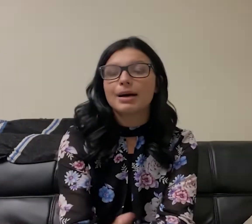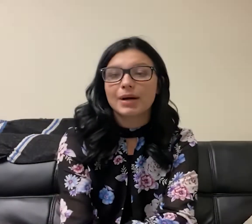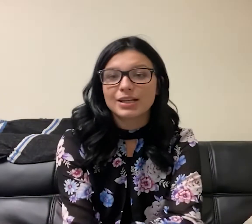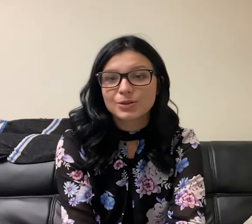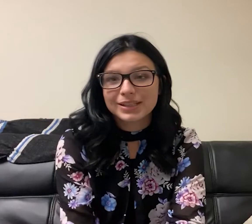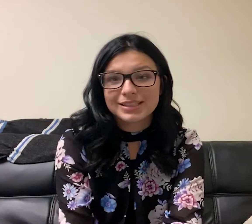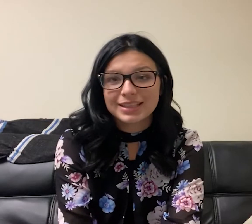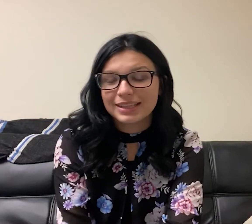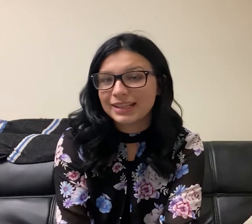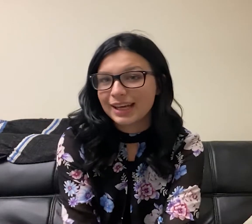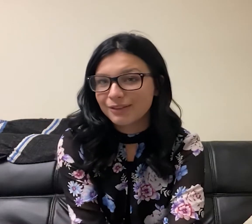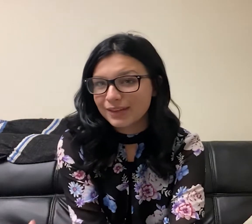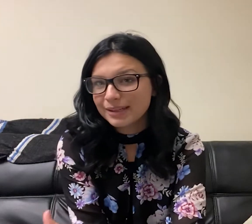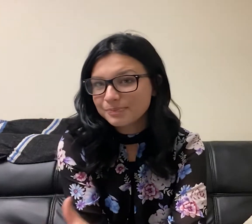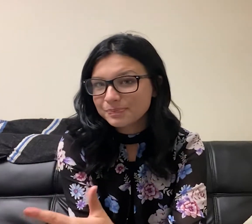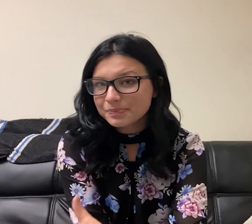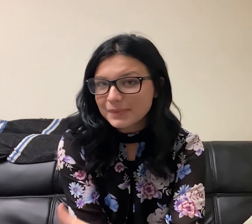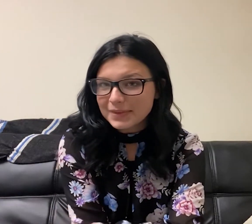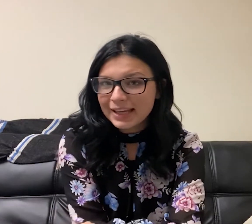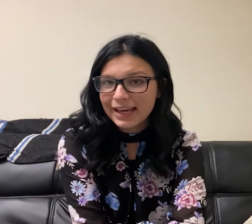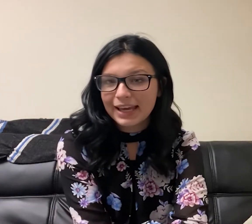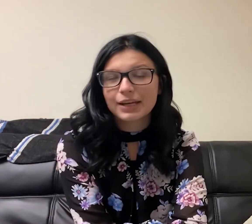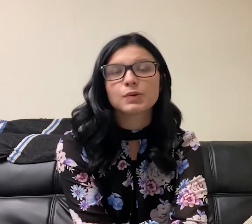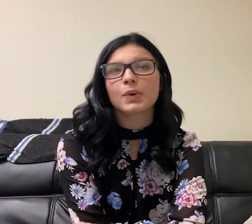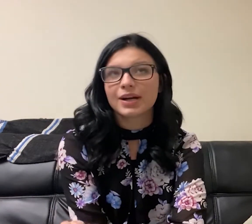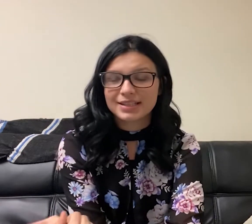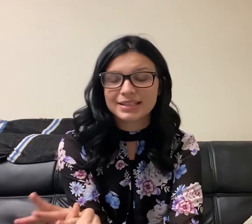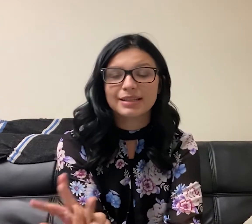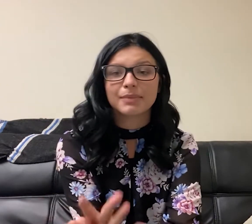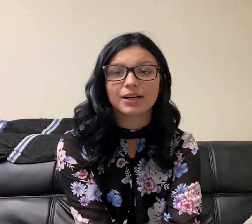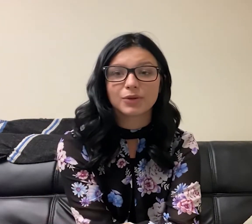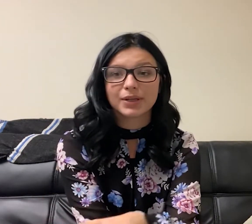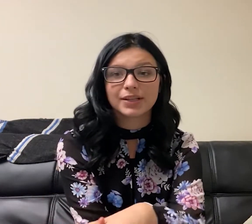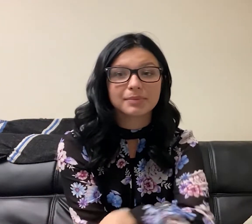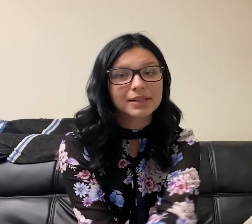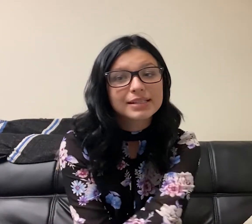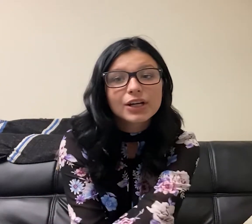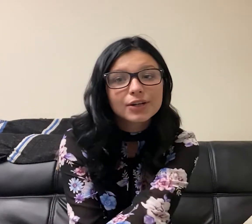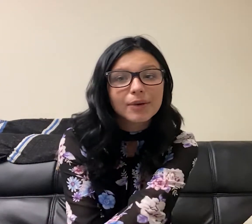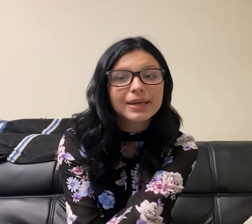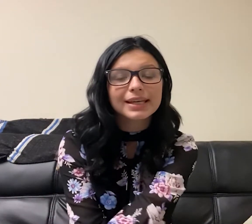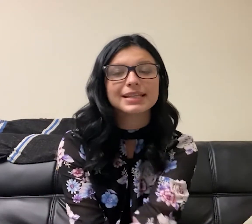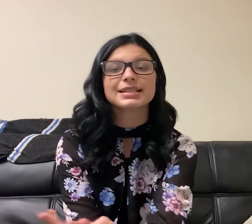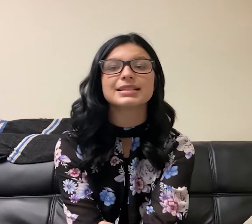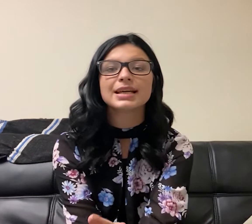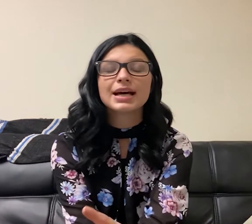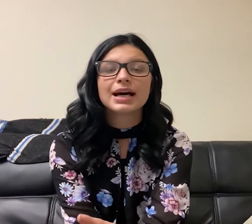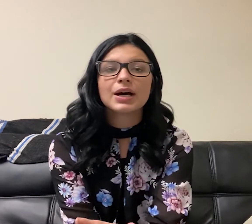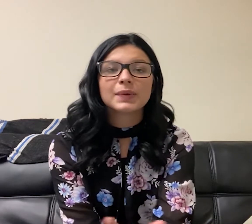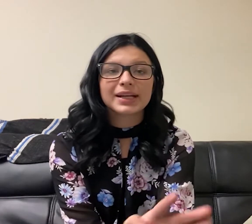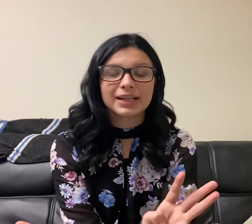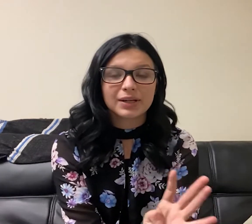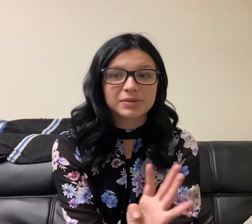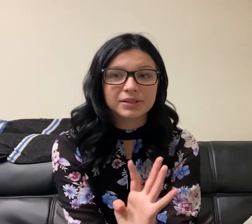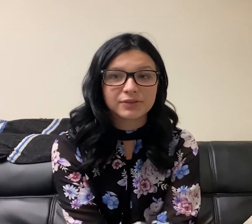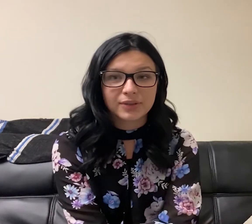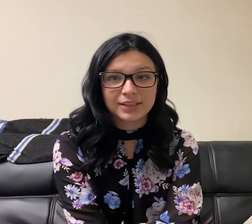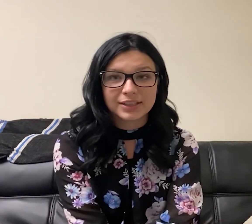I joined the Navy, and where I see my career in the military going is right now I'm doing 4 years